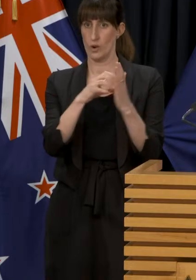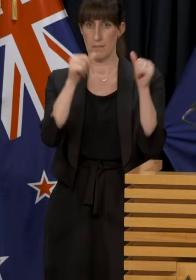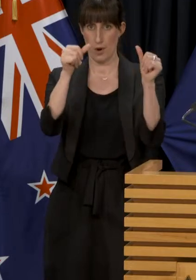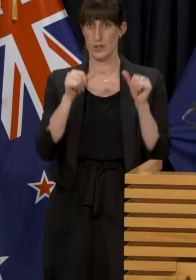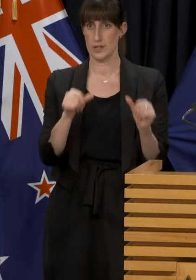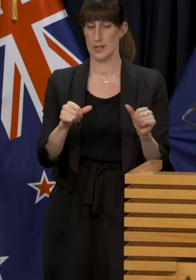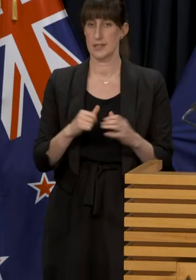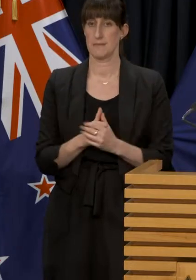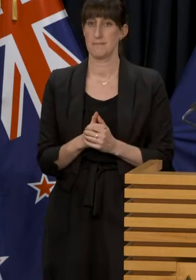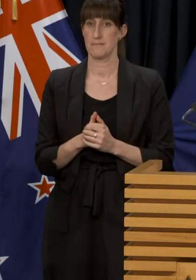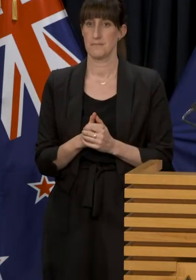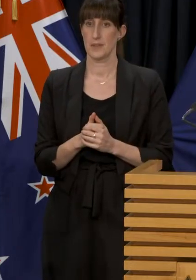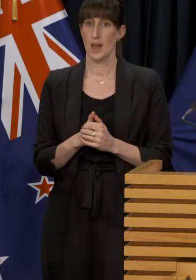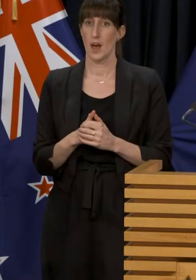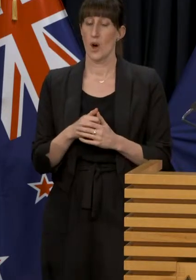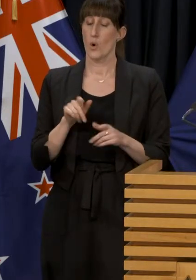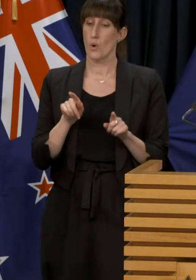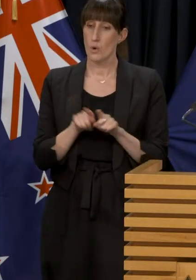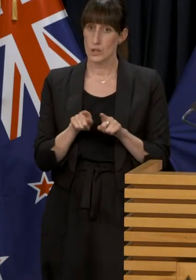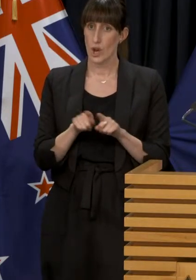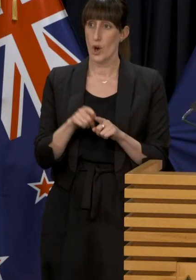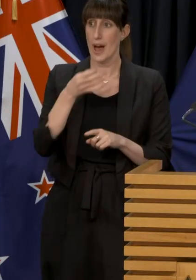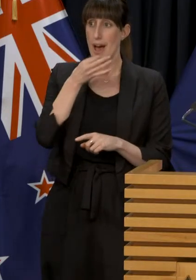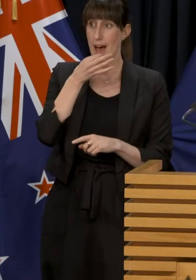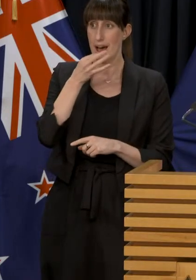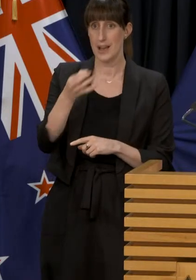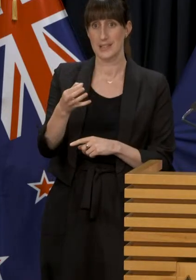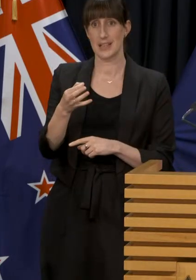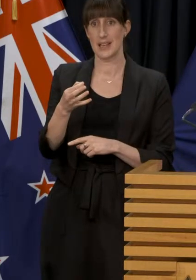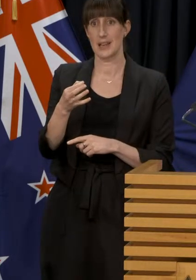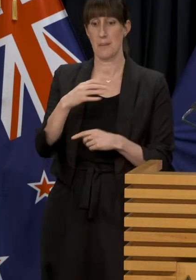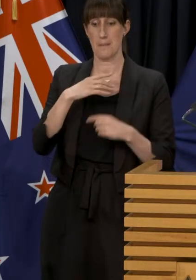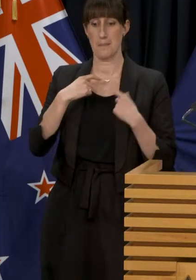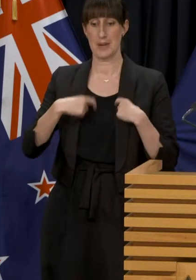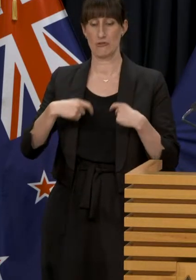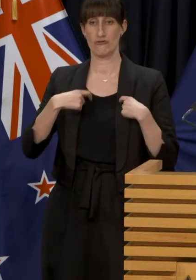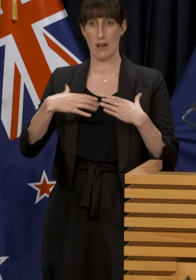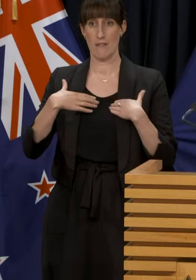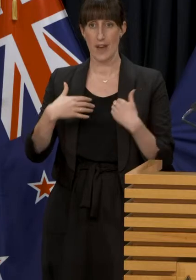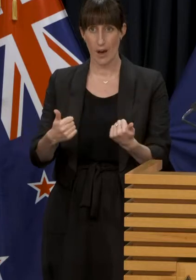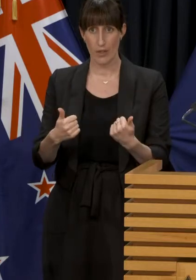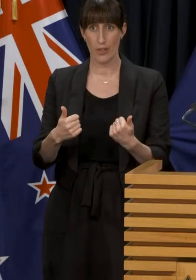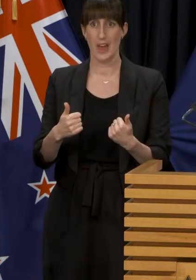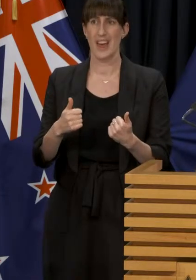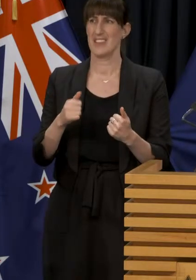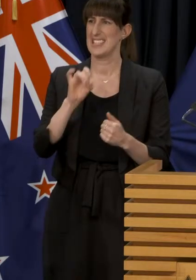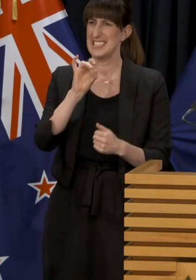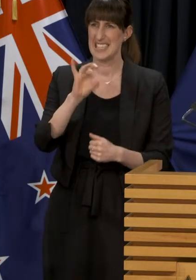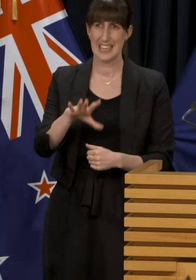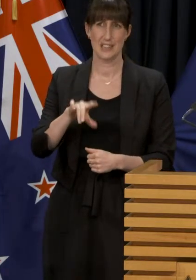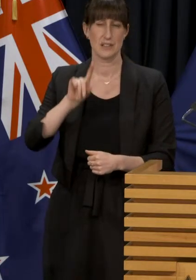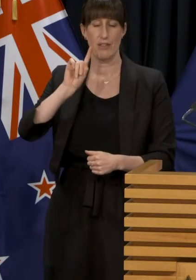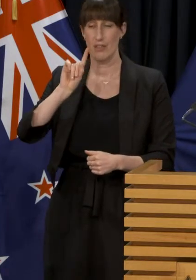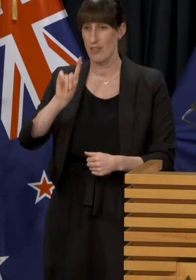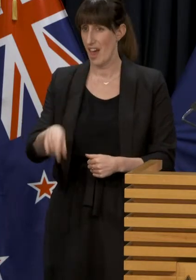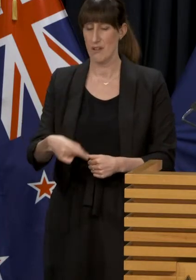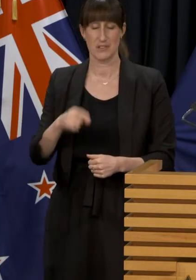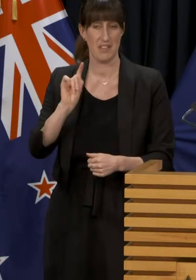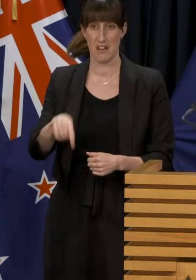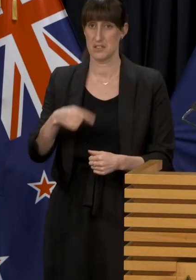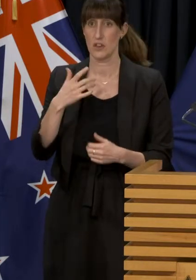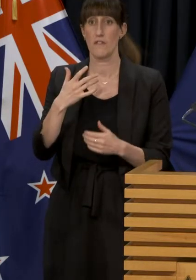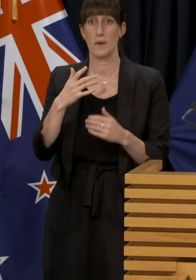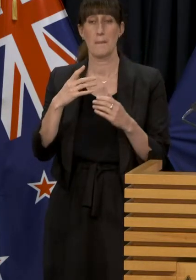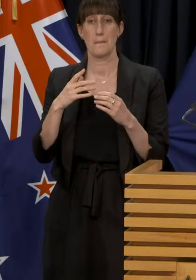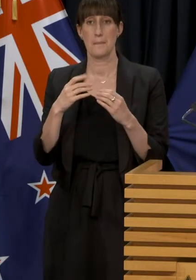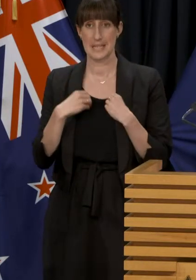I'm also asking the Ministry of Health to send out reminders to all of those tens of thousands of businesses who have previously asked